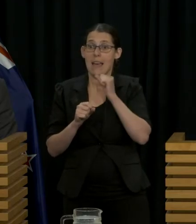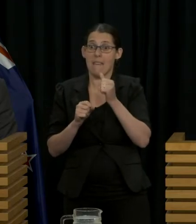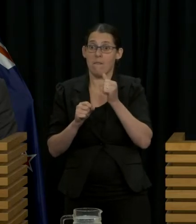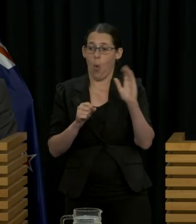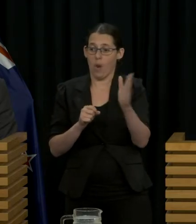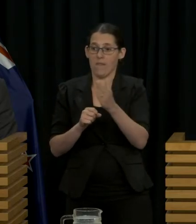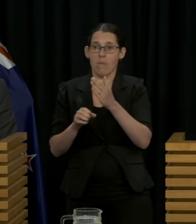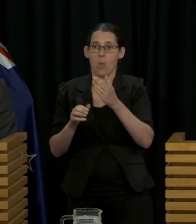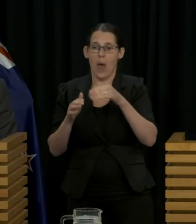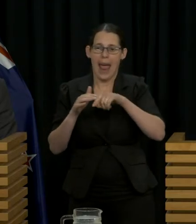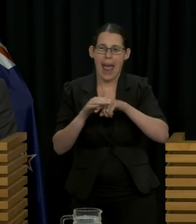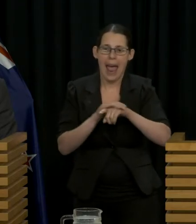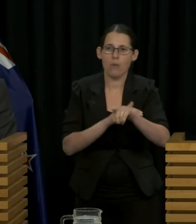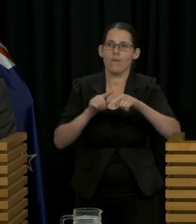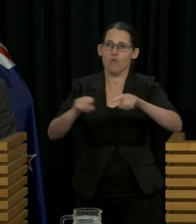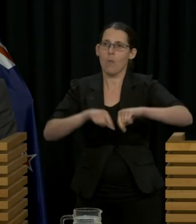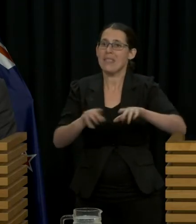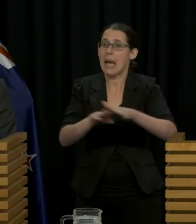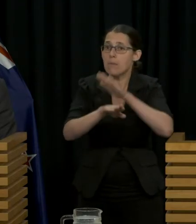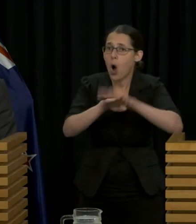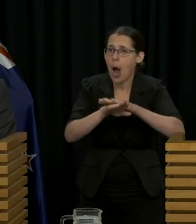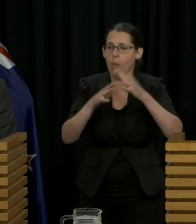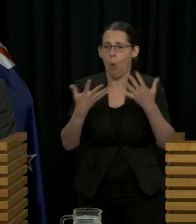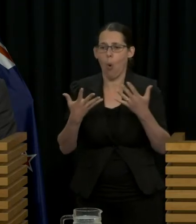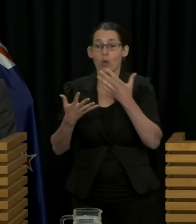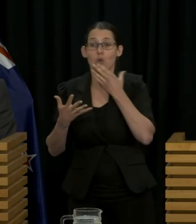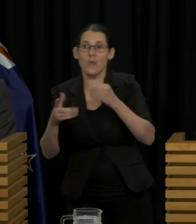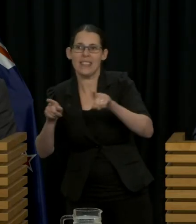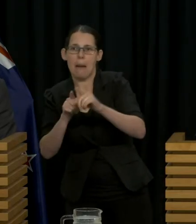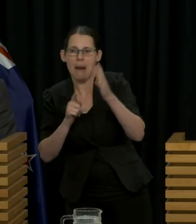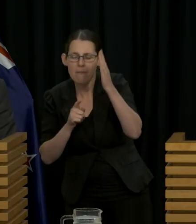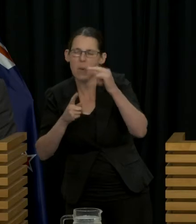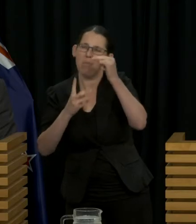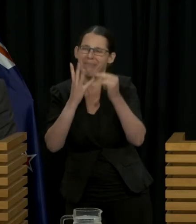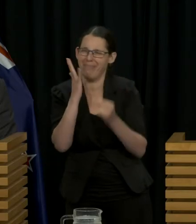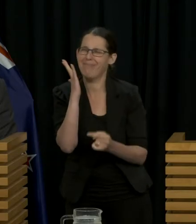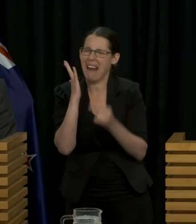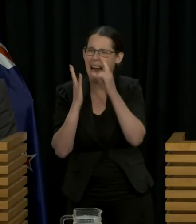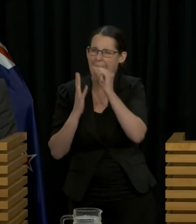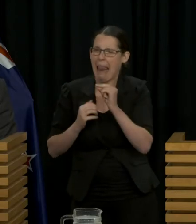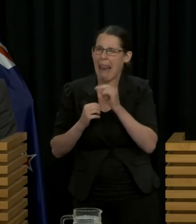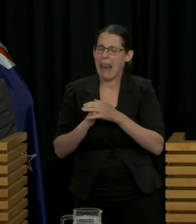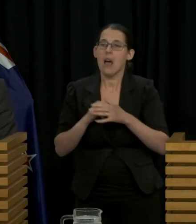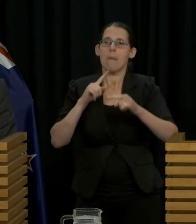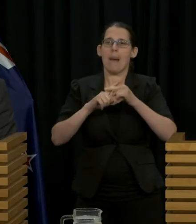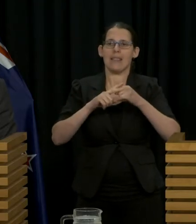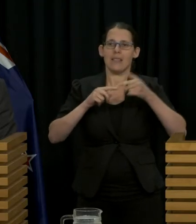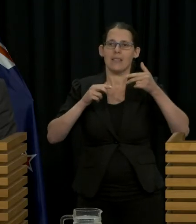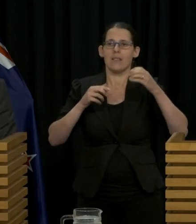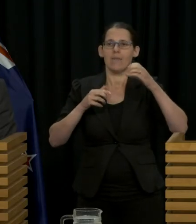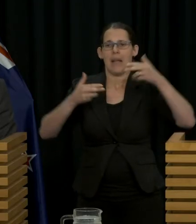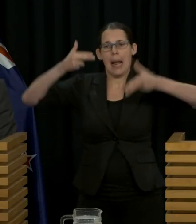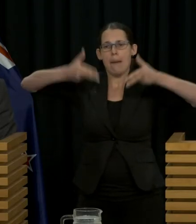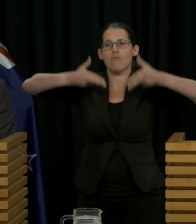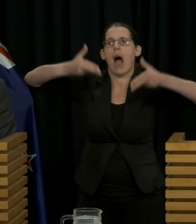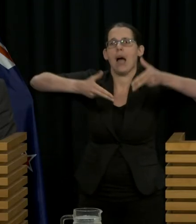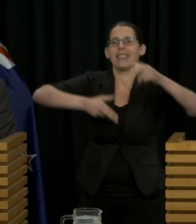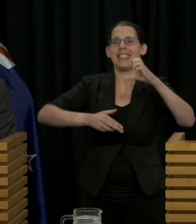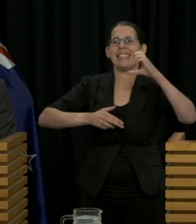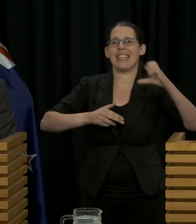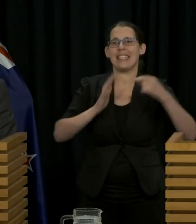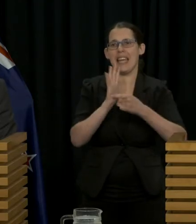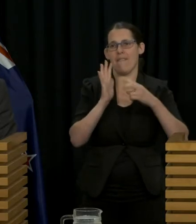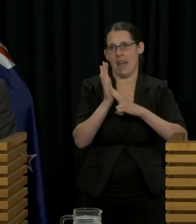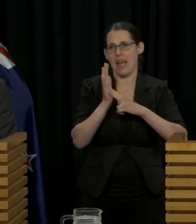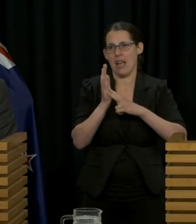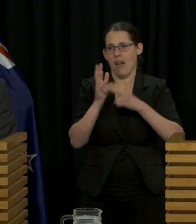as one of the others, and then the CCTV footage is looked through. But of course that takes time to go